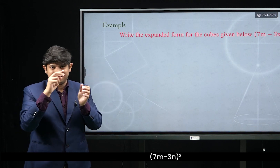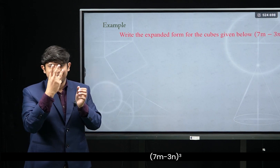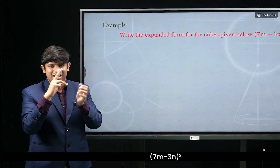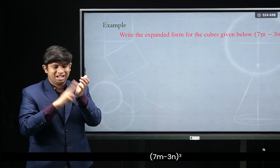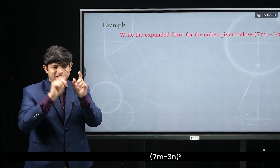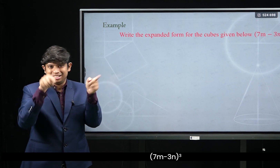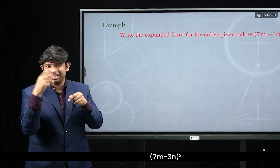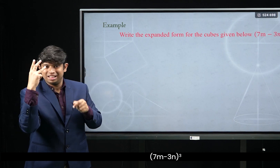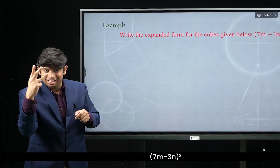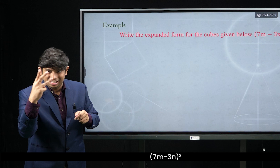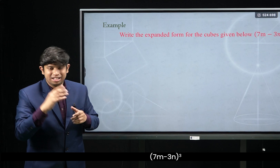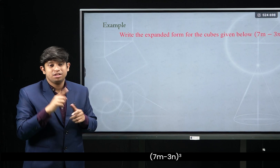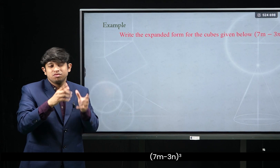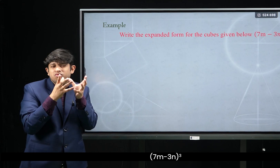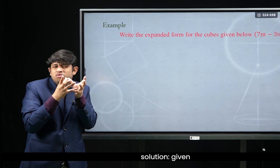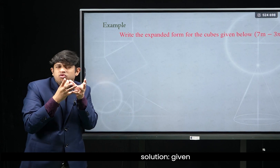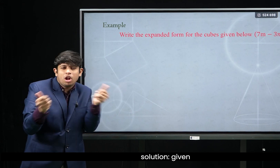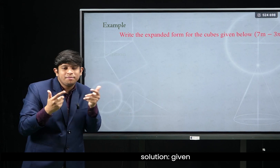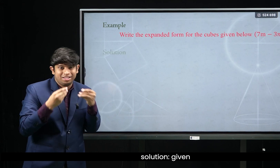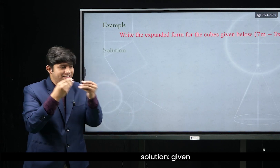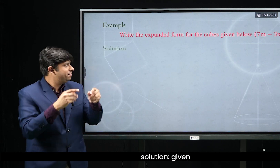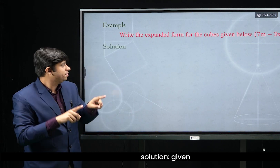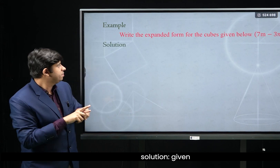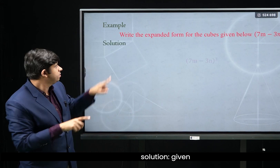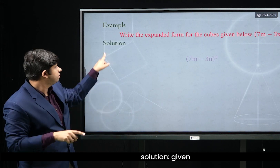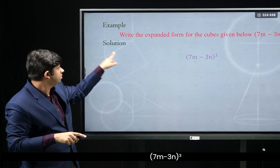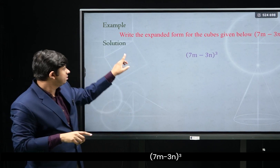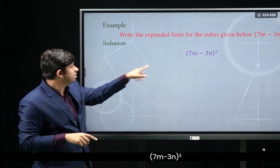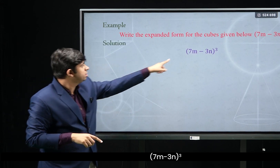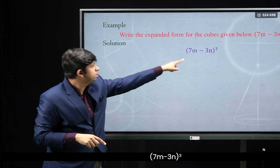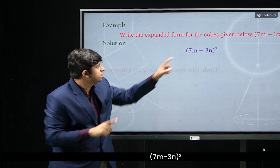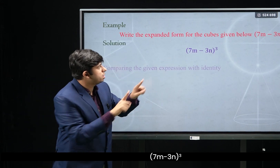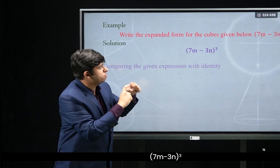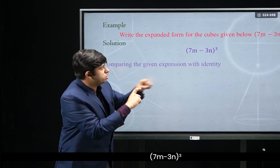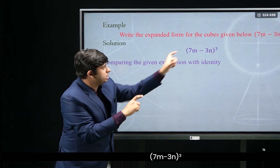3n whole cube. Solution: given 7m minus 3n whole cube.